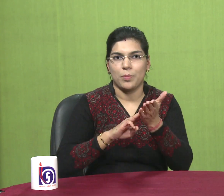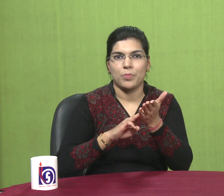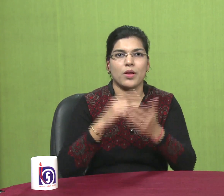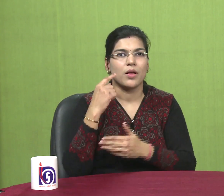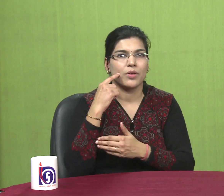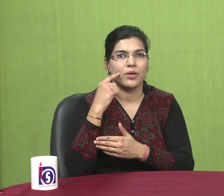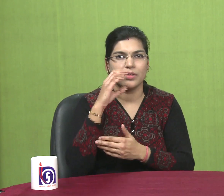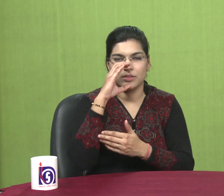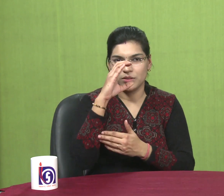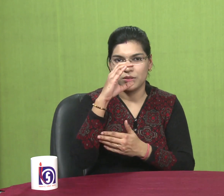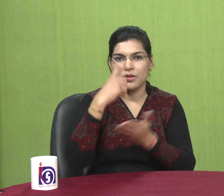kind of